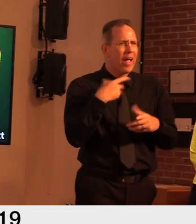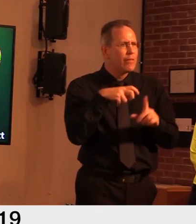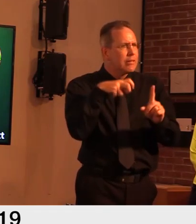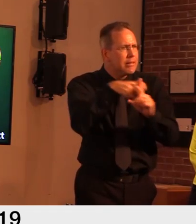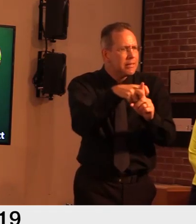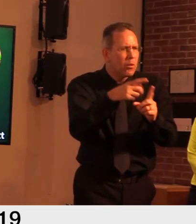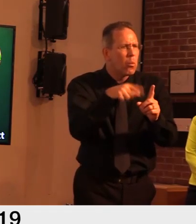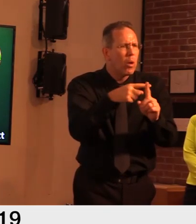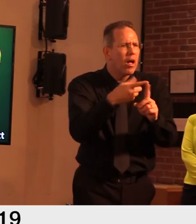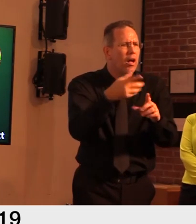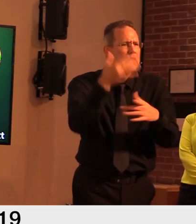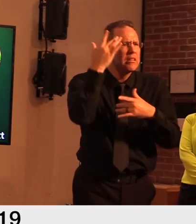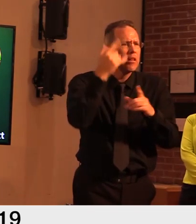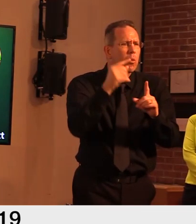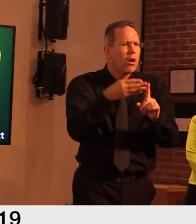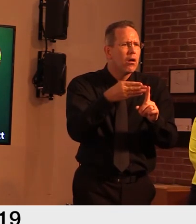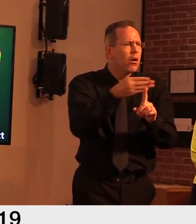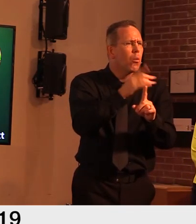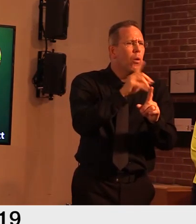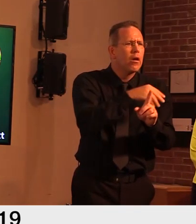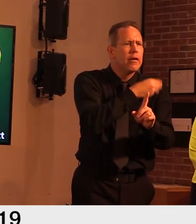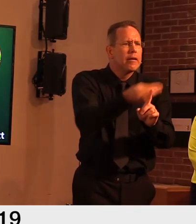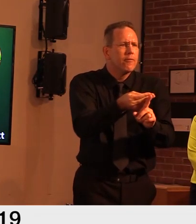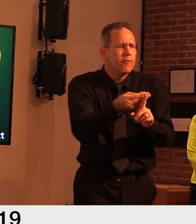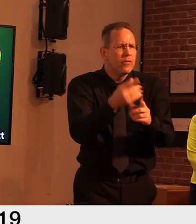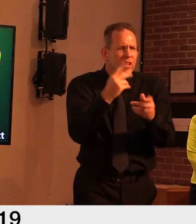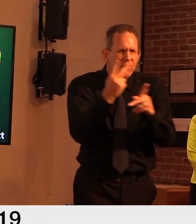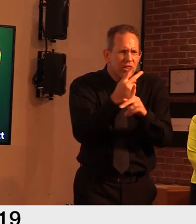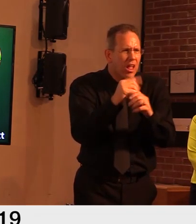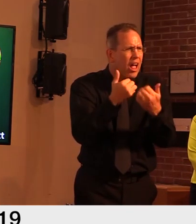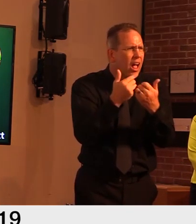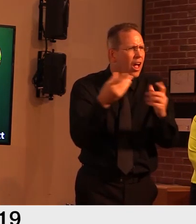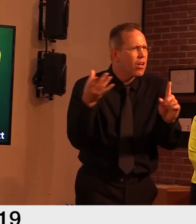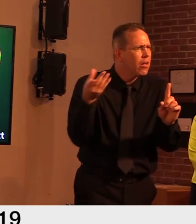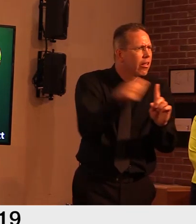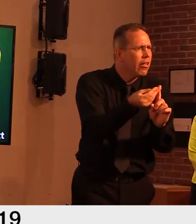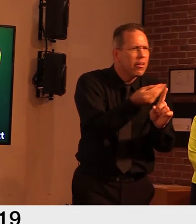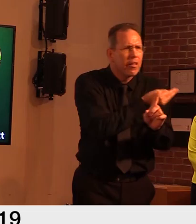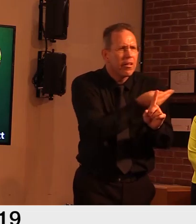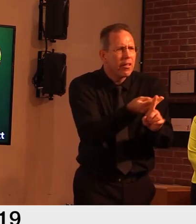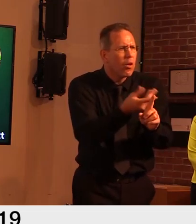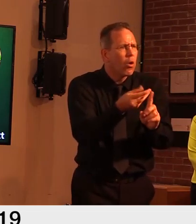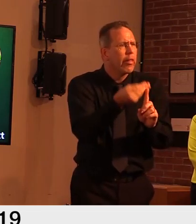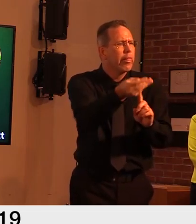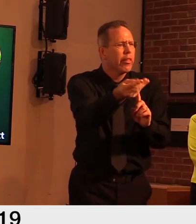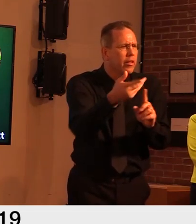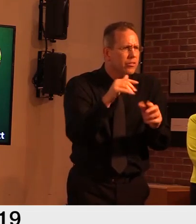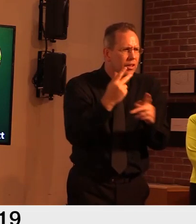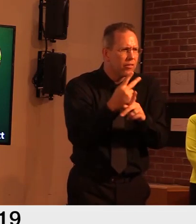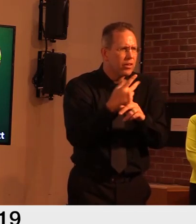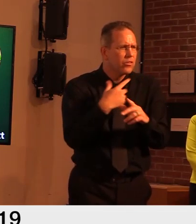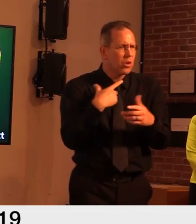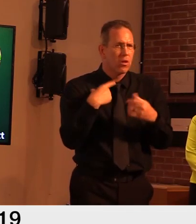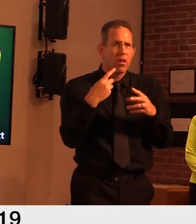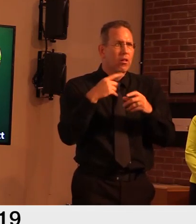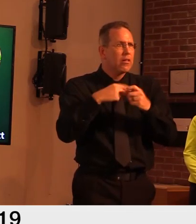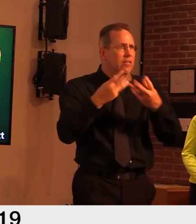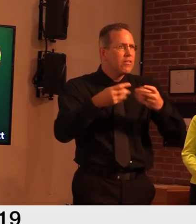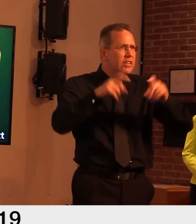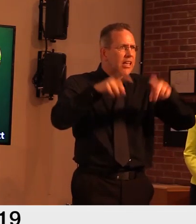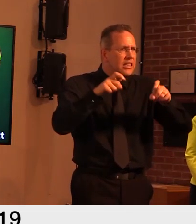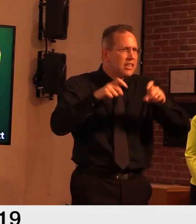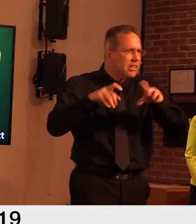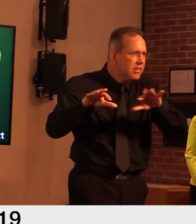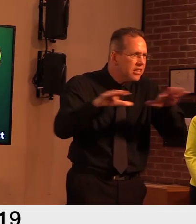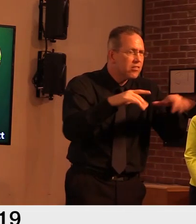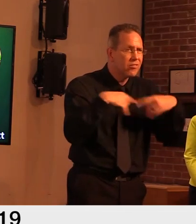of the virus, which nobody knew about back then. And if they don't have symptoms, we still try to trace back how